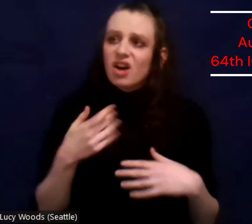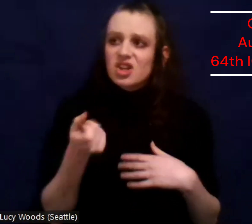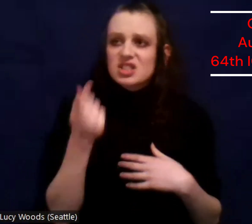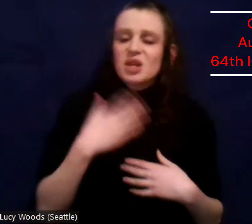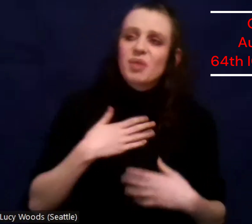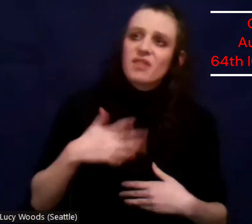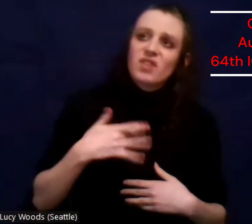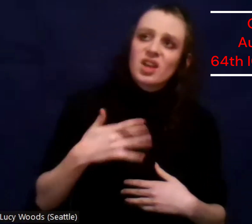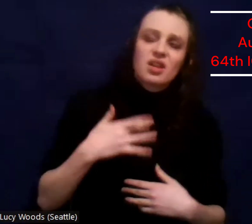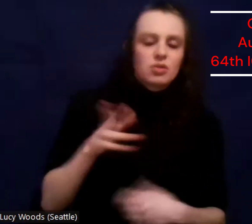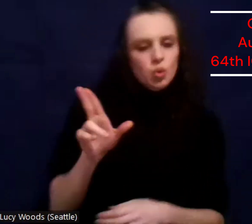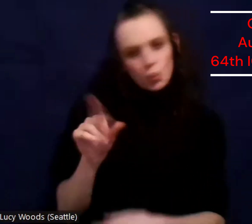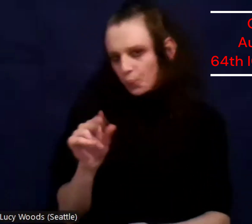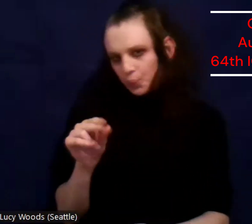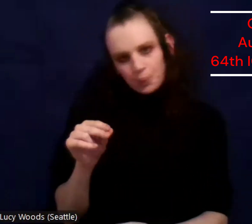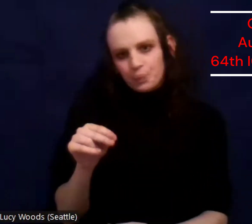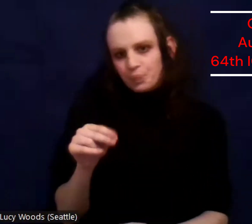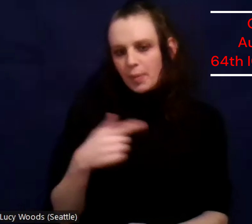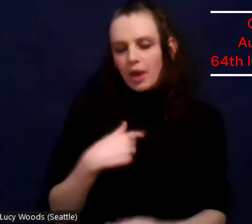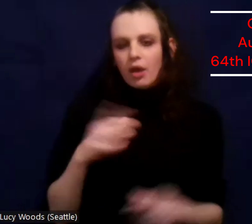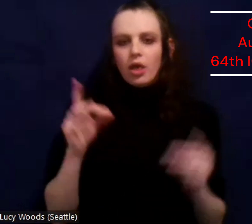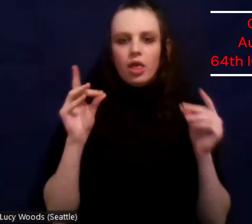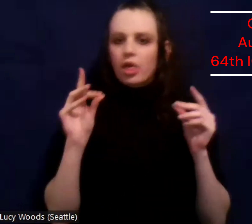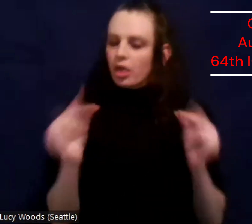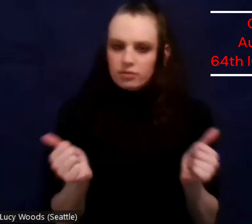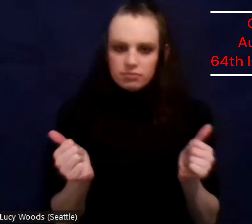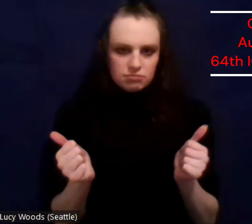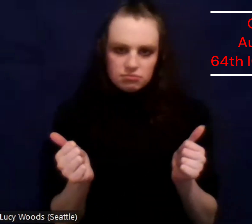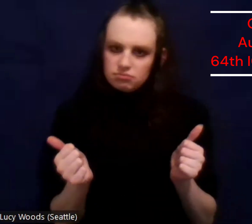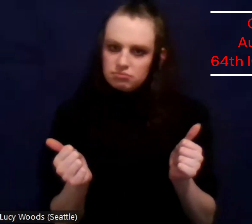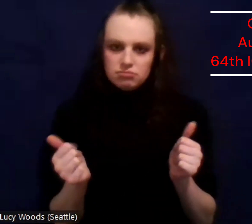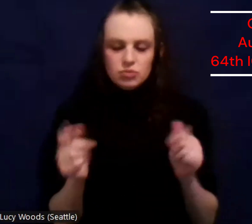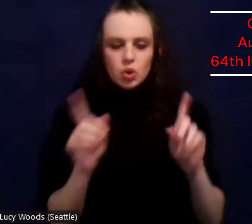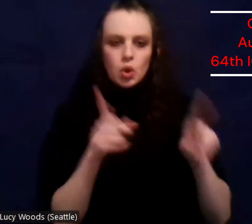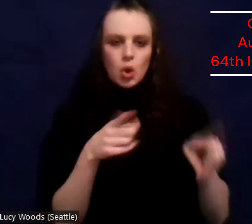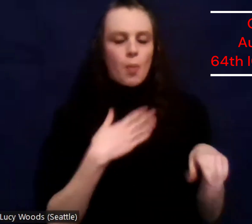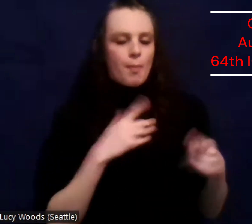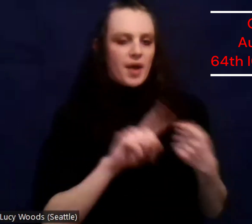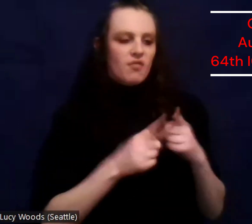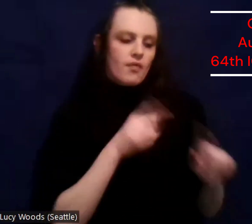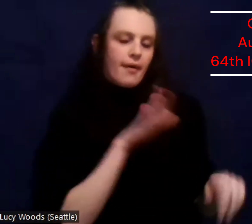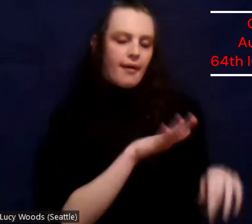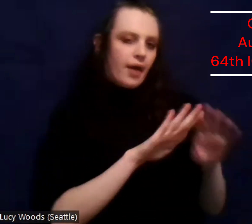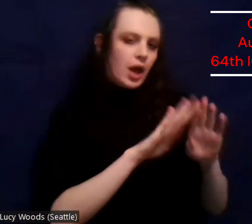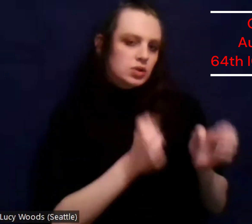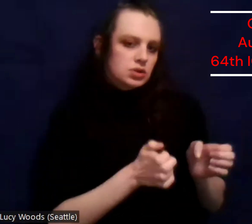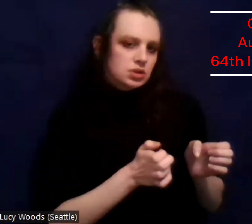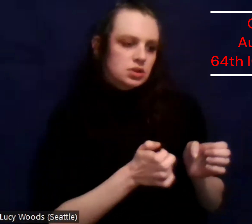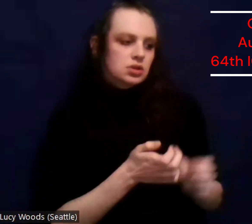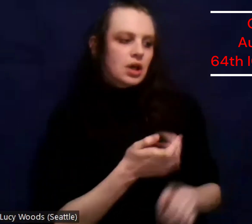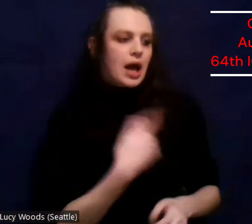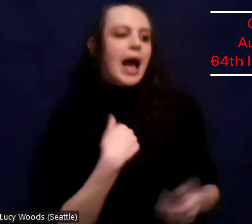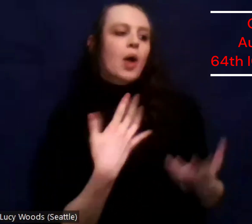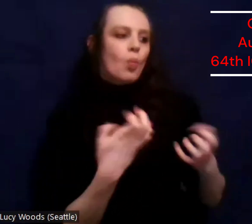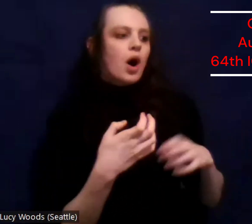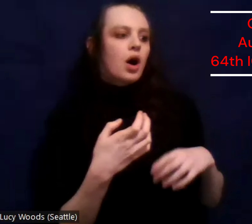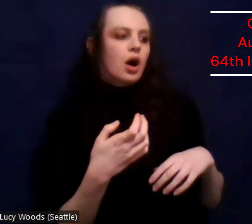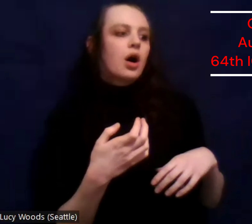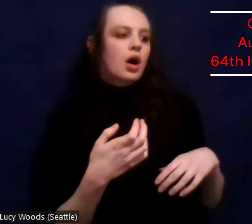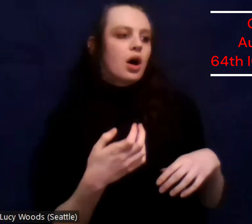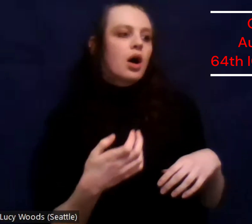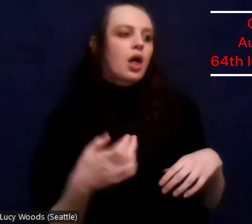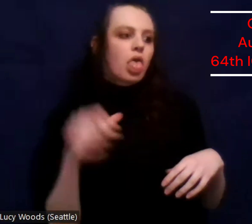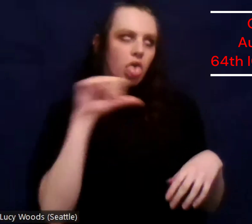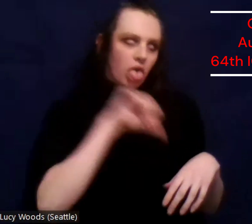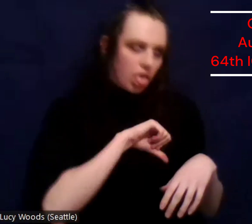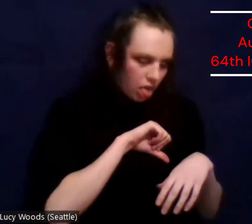I just called up my friend, went over there, didn't tell him what happened, and said, let's get super fucked up.